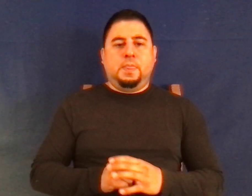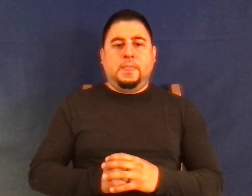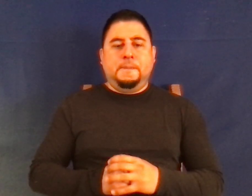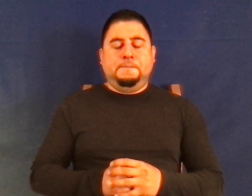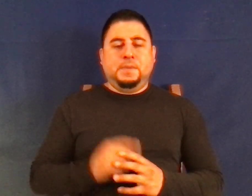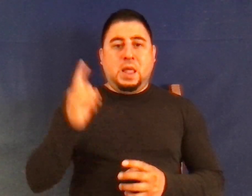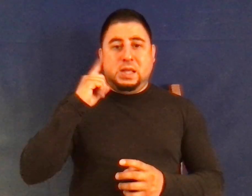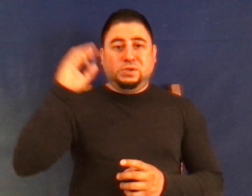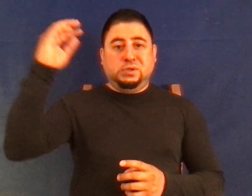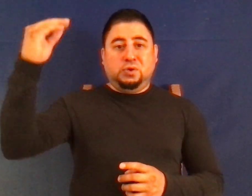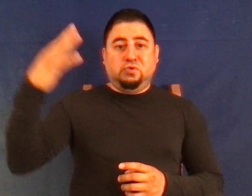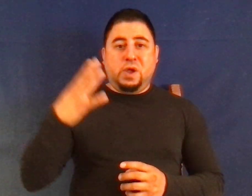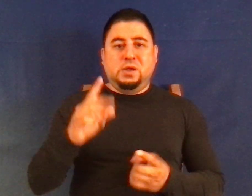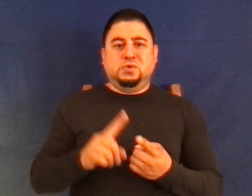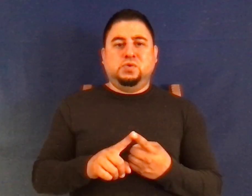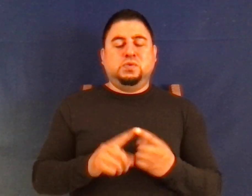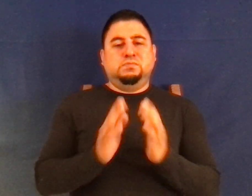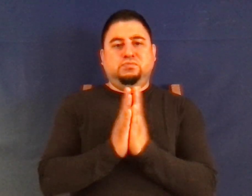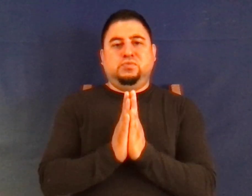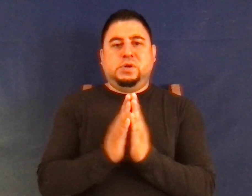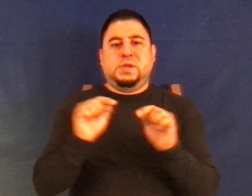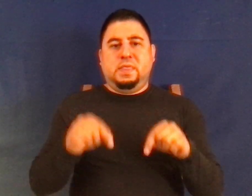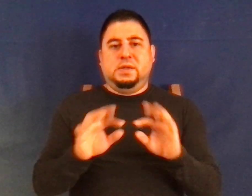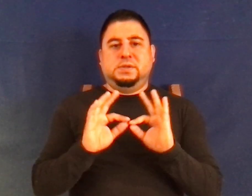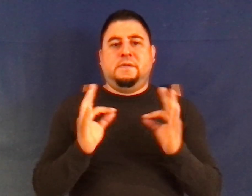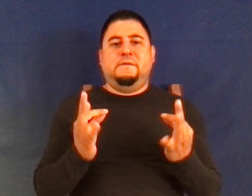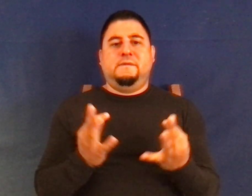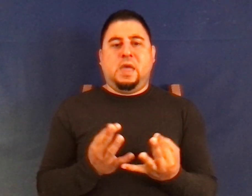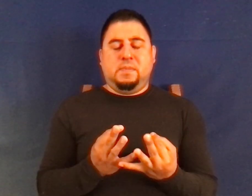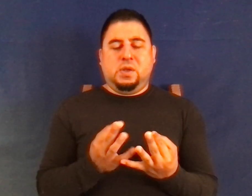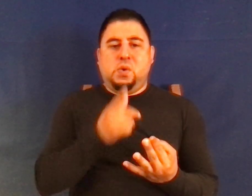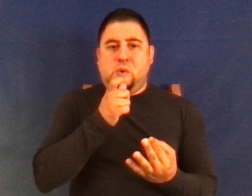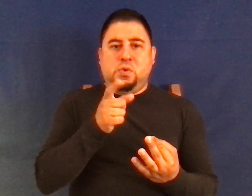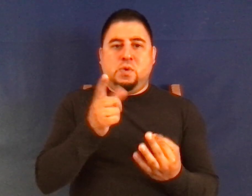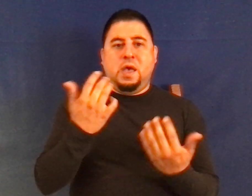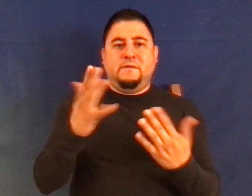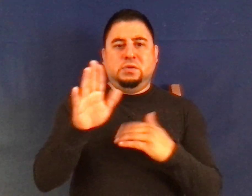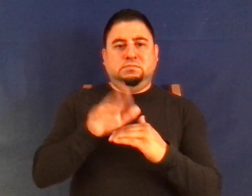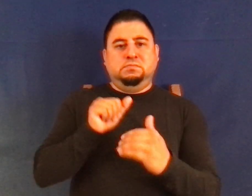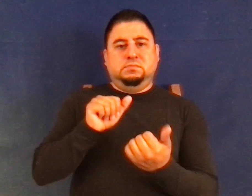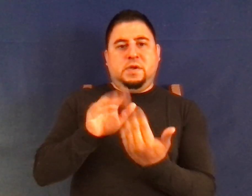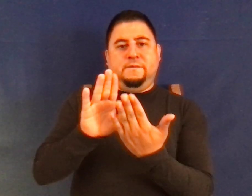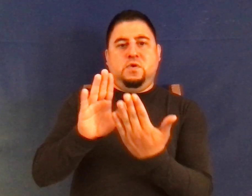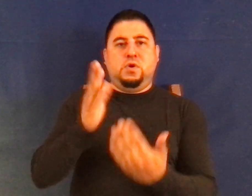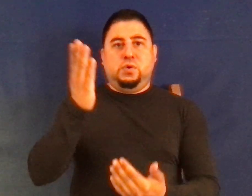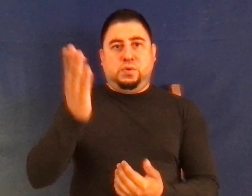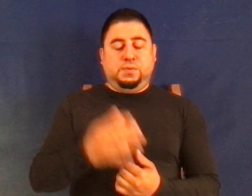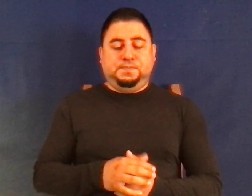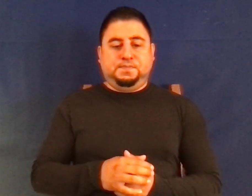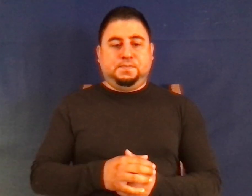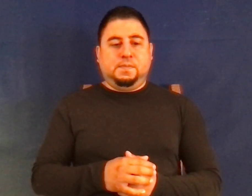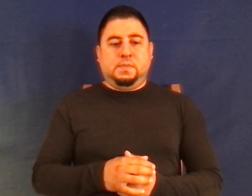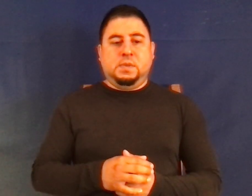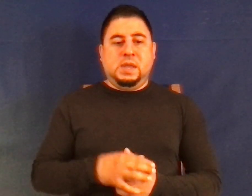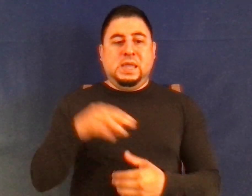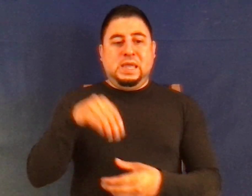Listen graciously to the prayers of this family, whom you have summoned here before you. In your